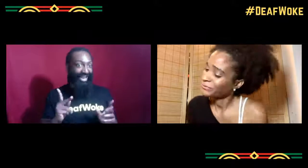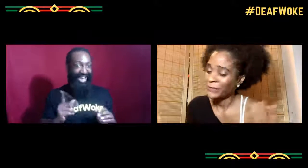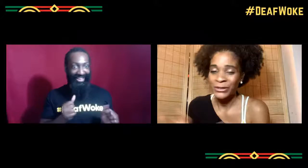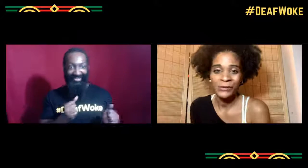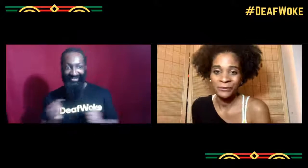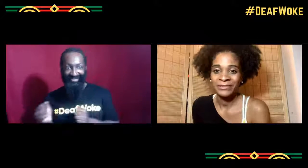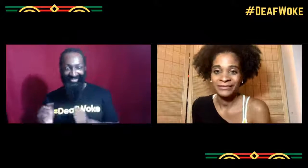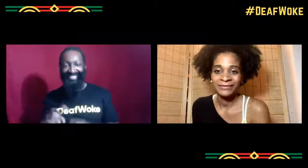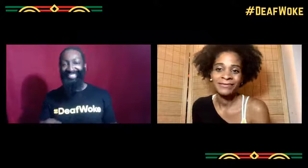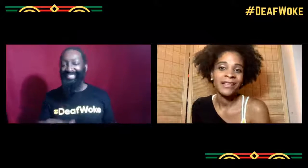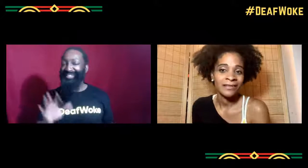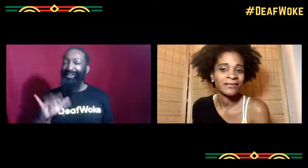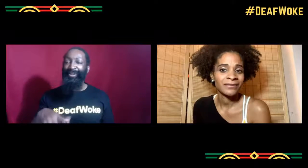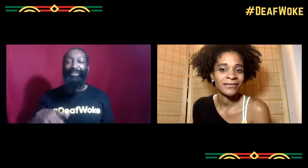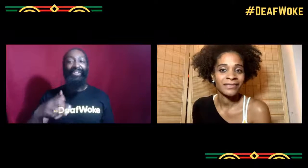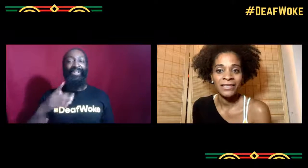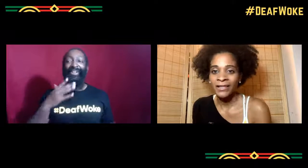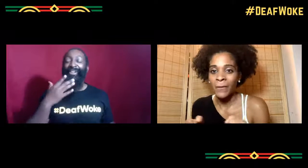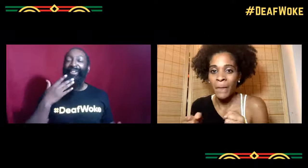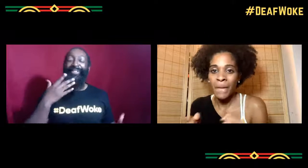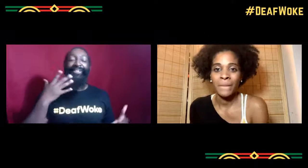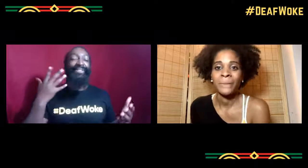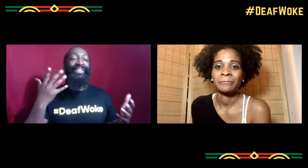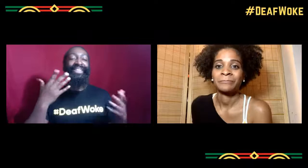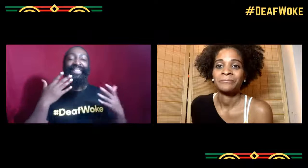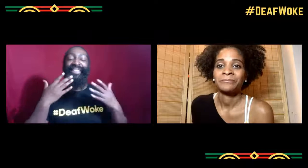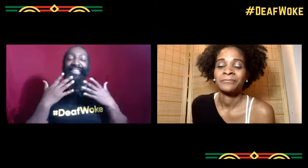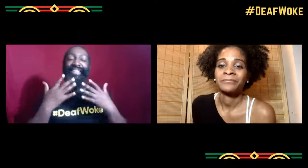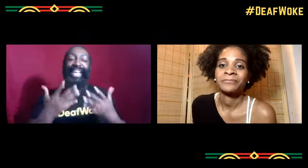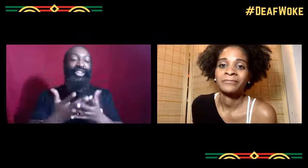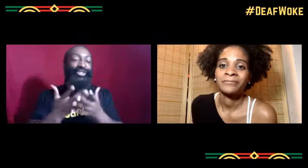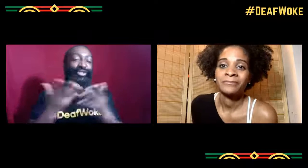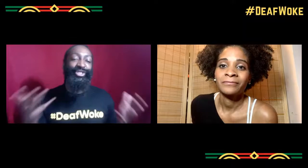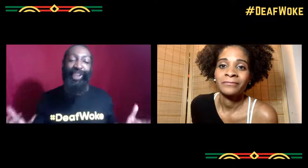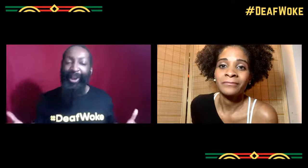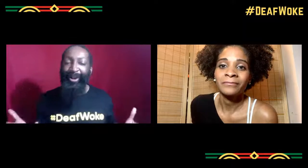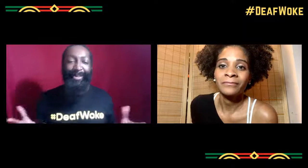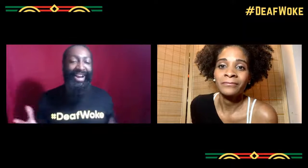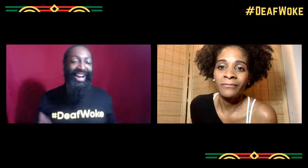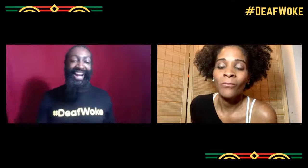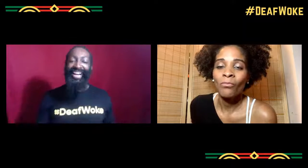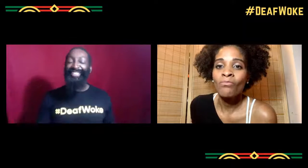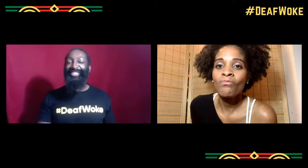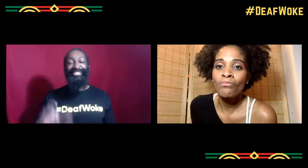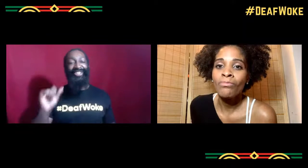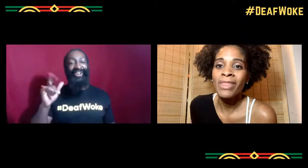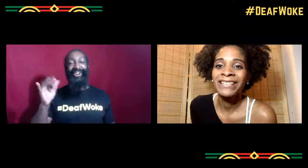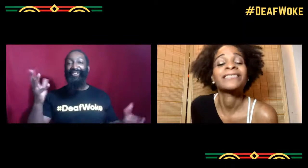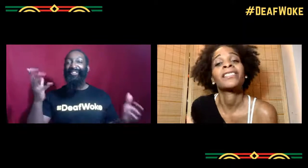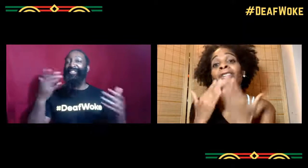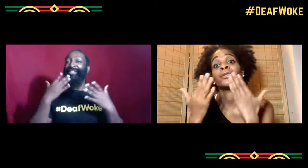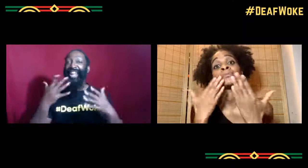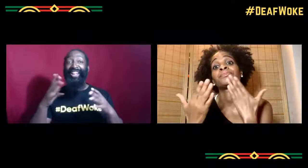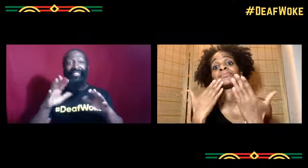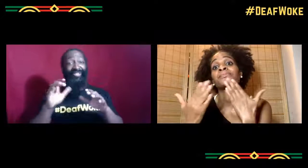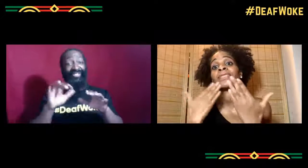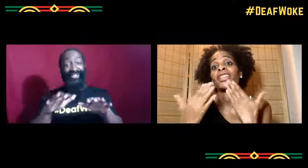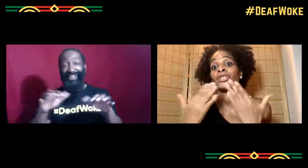want. Yeah, it's okay to traverse sometimes. Thank you so